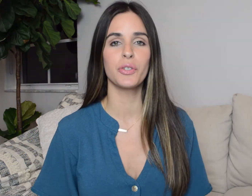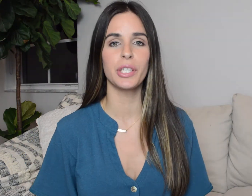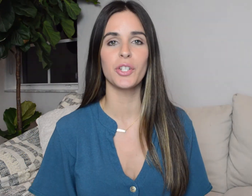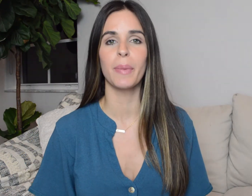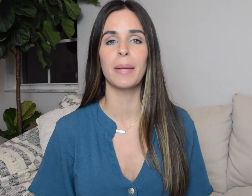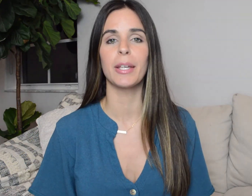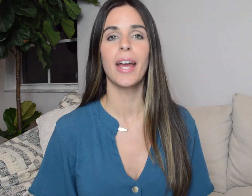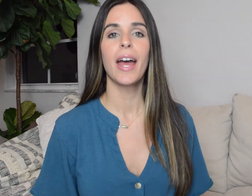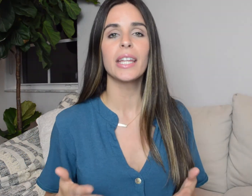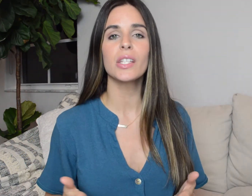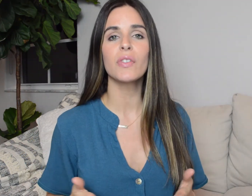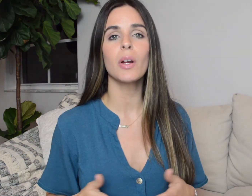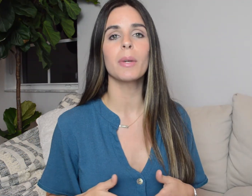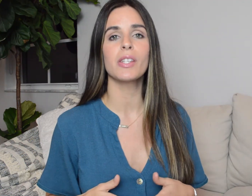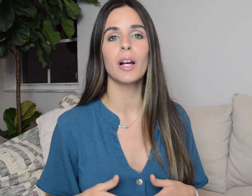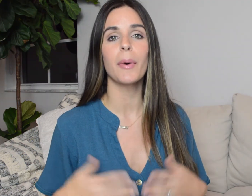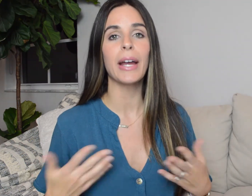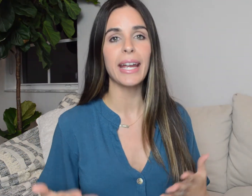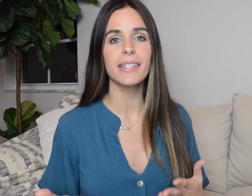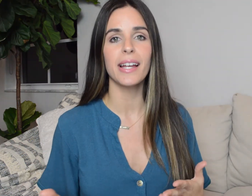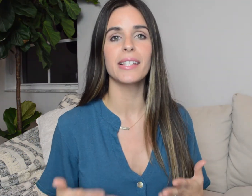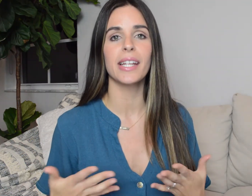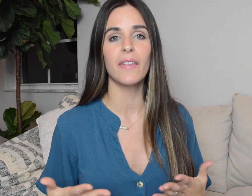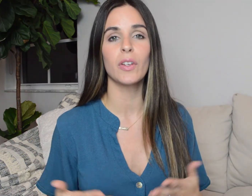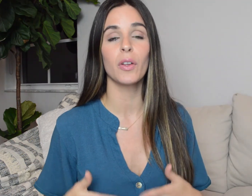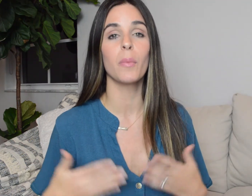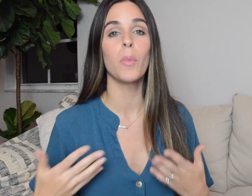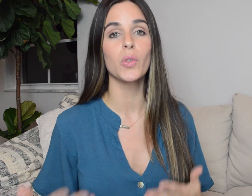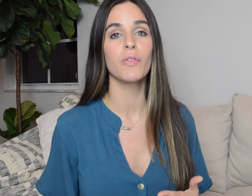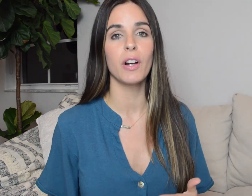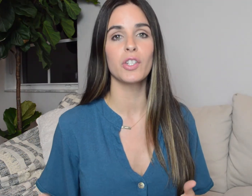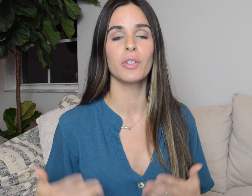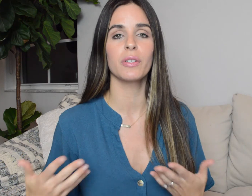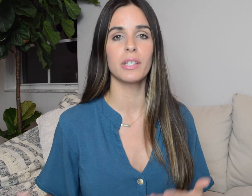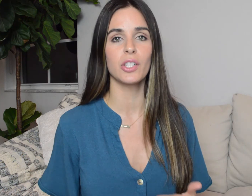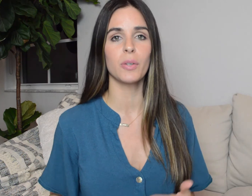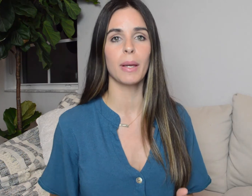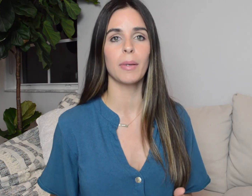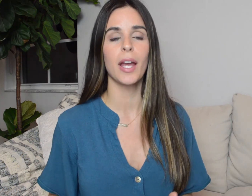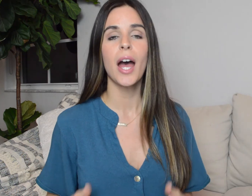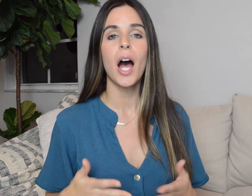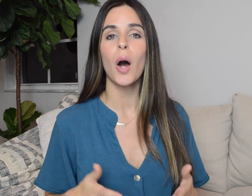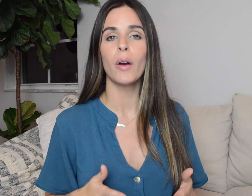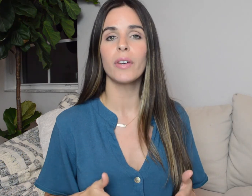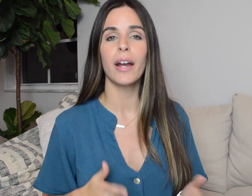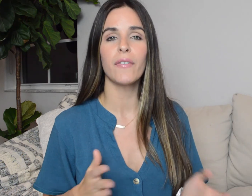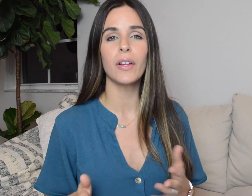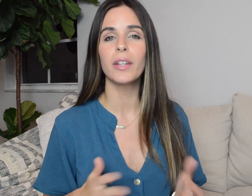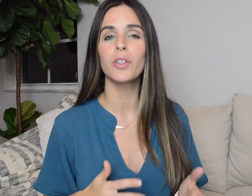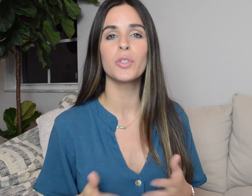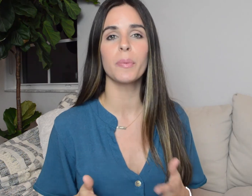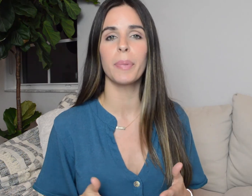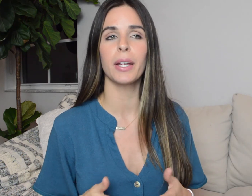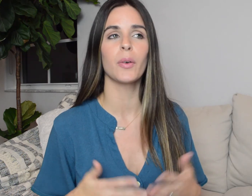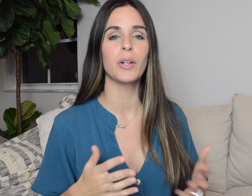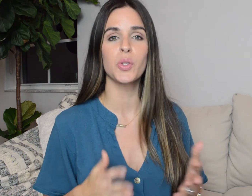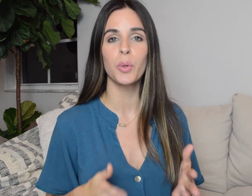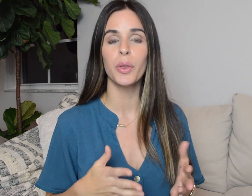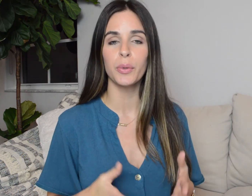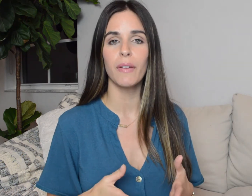teach your baby? In this video, I'm going to talk about 8 signs that I feel are the most functional to teach your baby. However, I feel like you should pick around 2 or 3 of